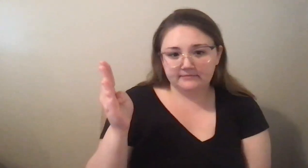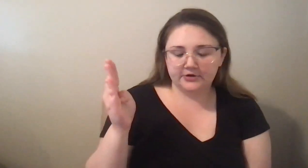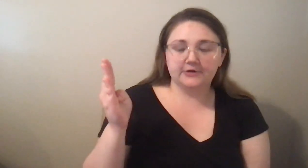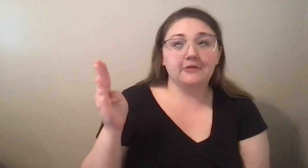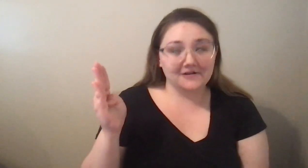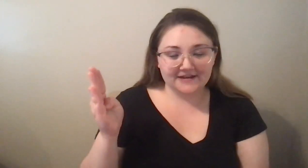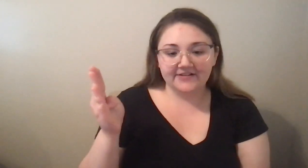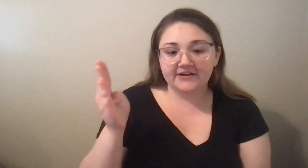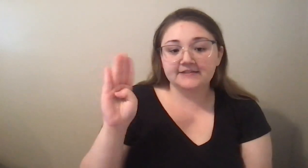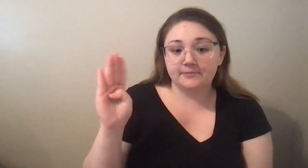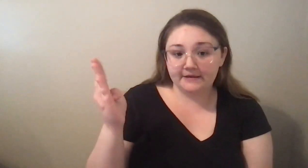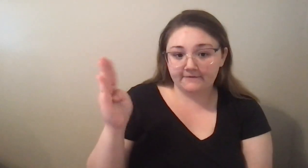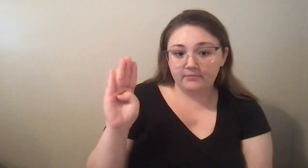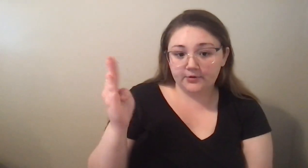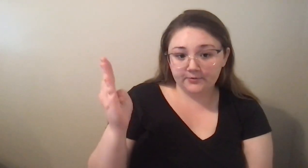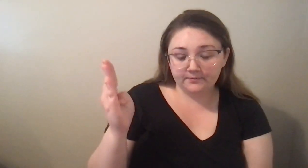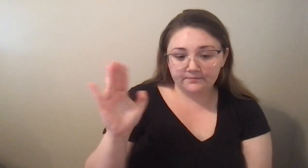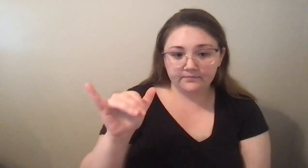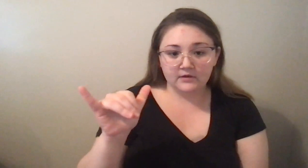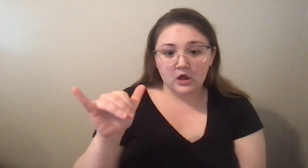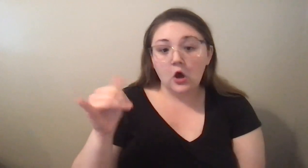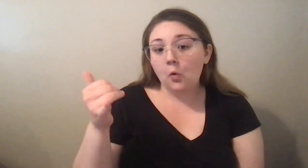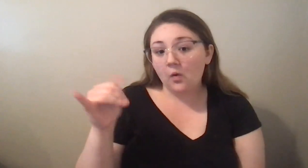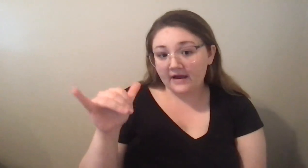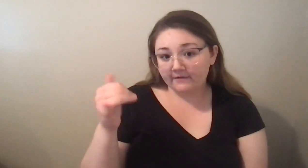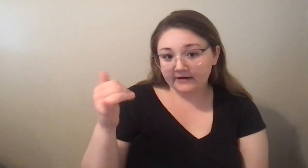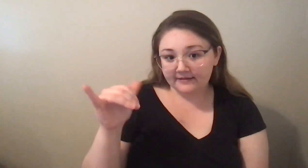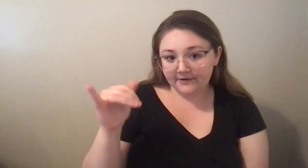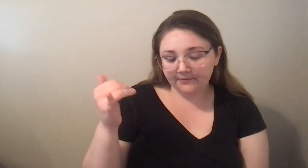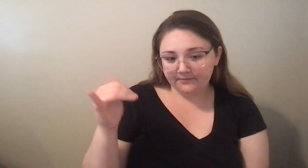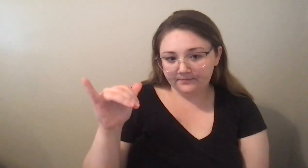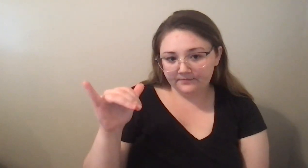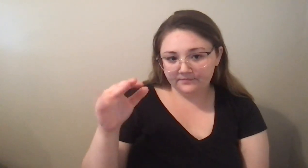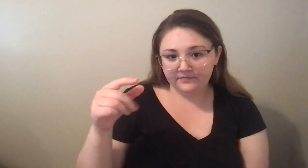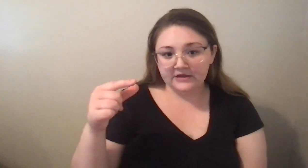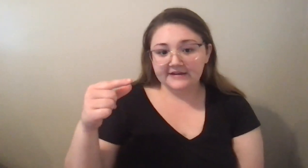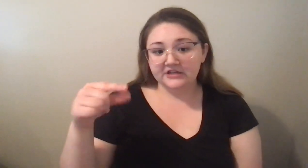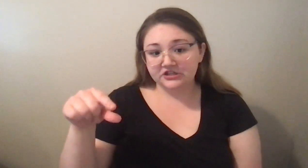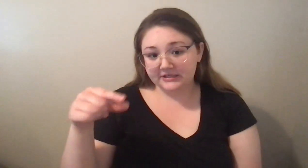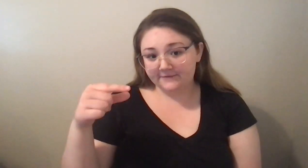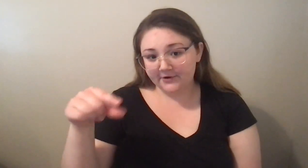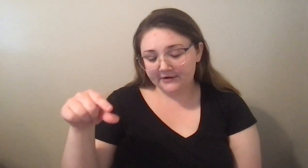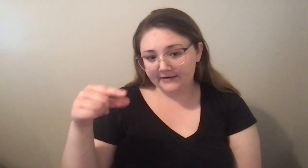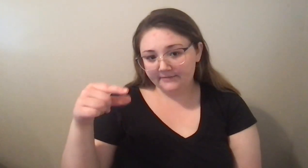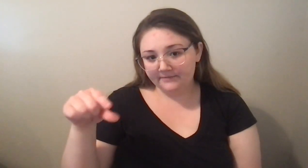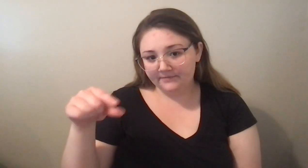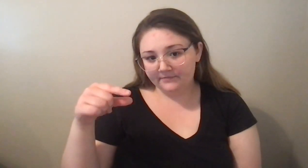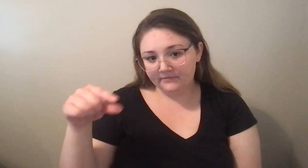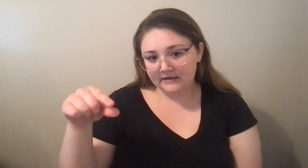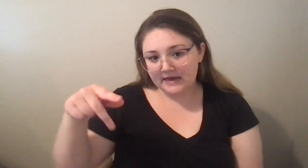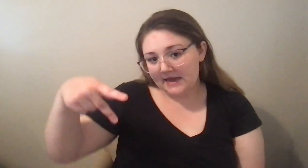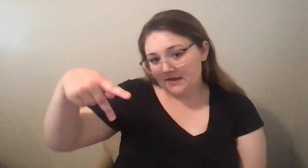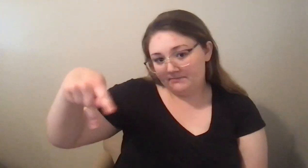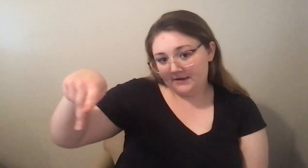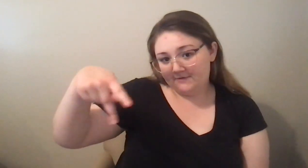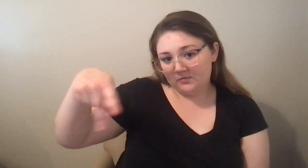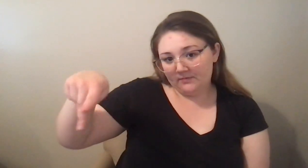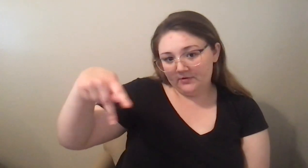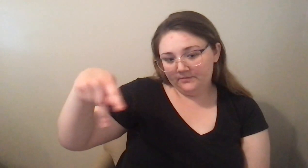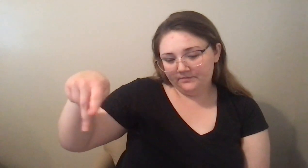hand shape, or a lot of the colors. So B for blue, Y for yellow, G for green, and P for